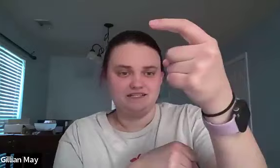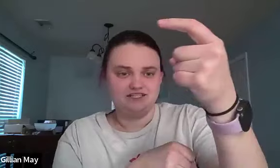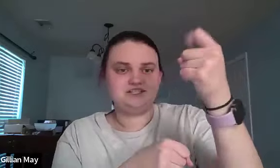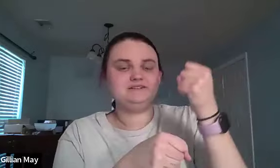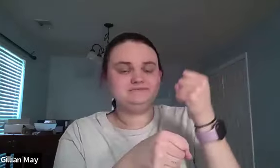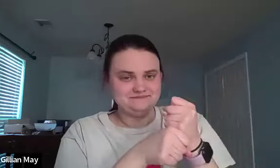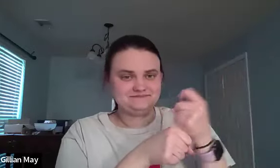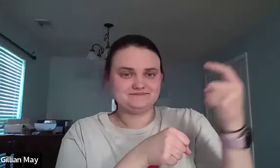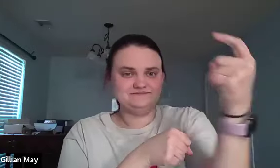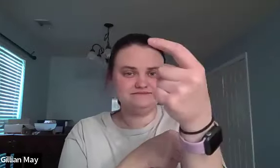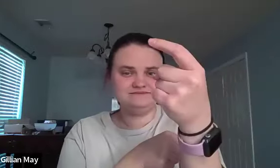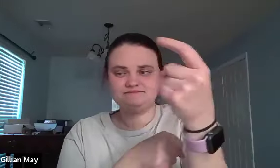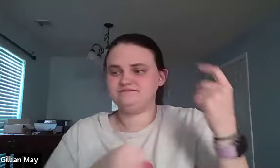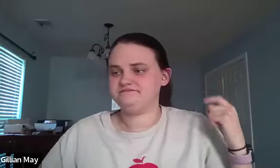Next year.